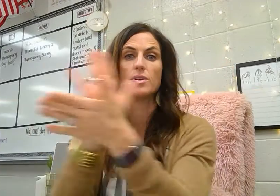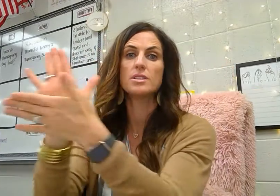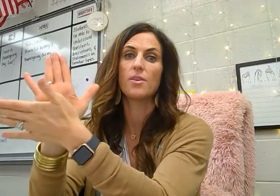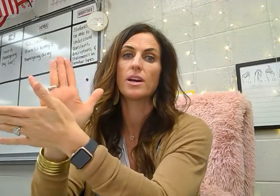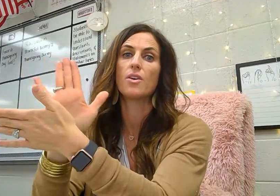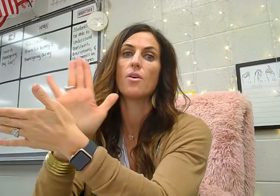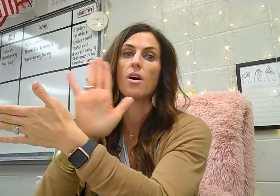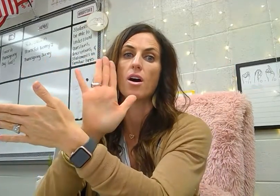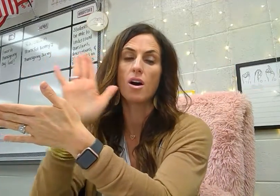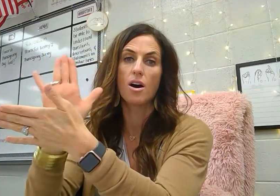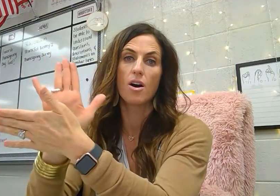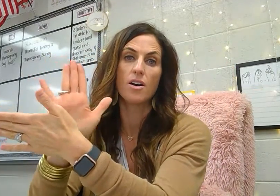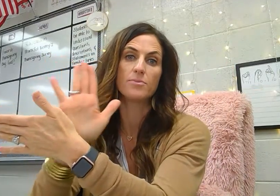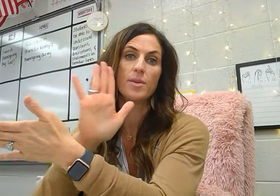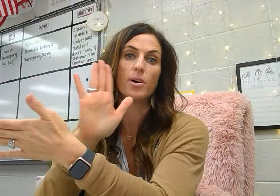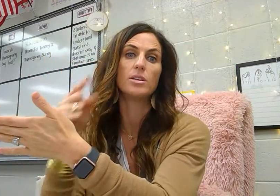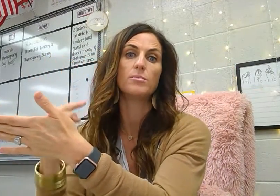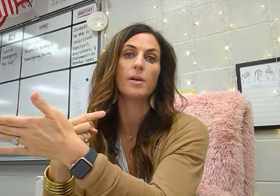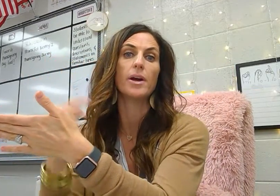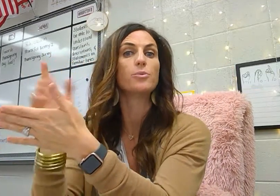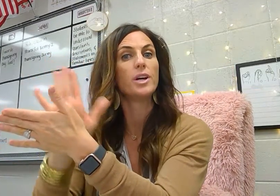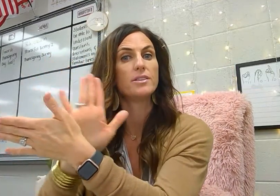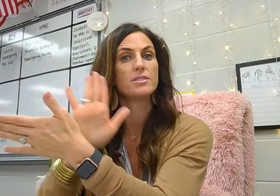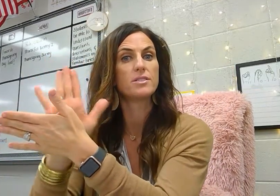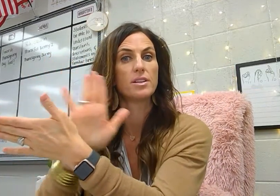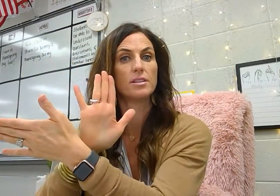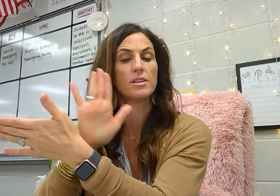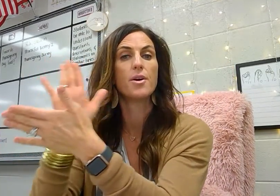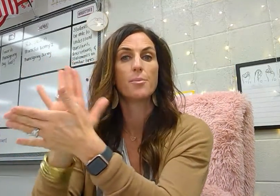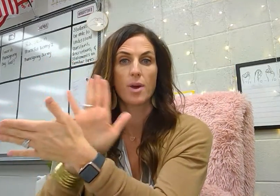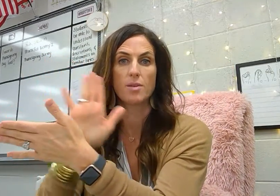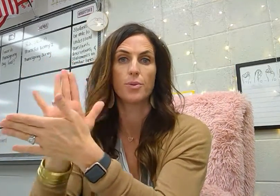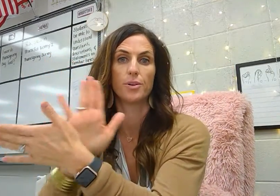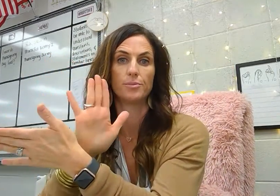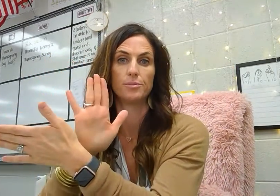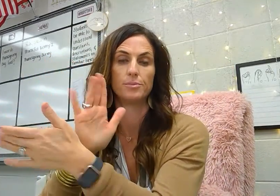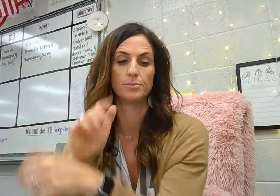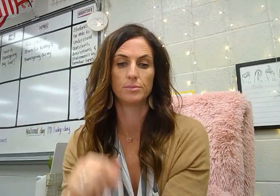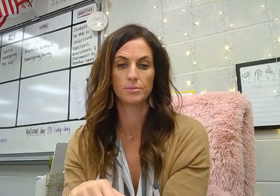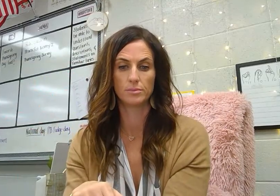Notice how I go off my palm by my wrist. Paper.